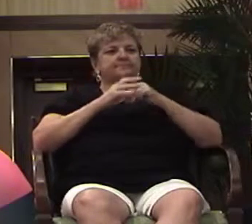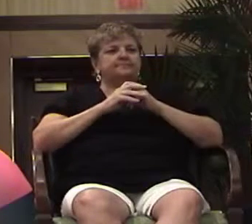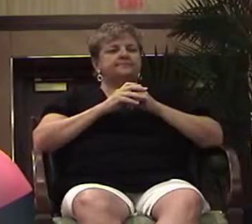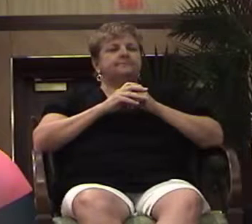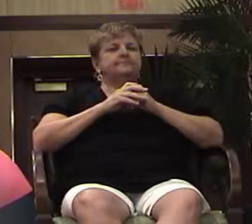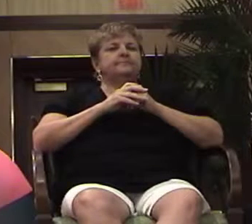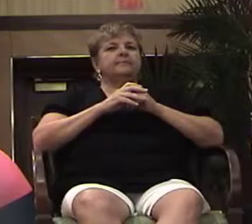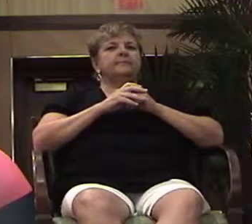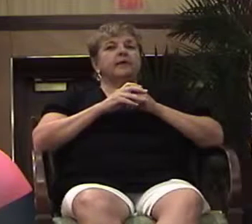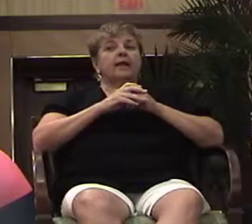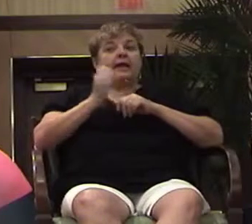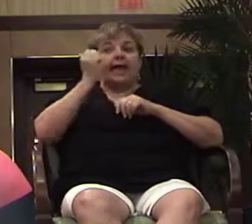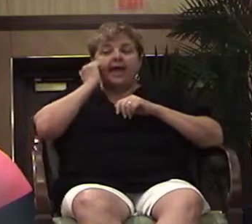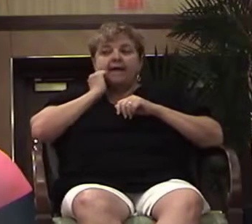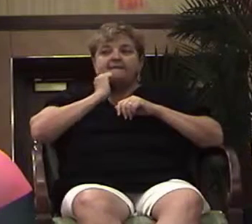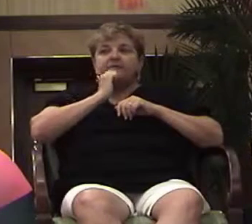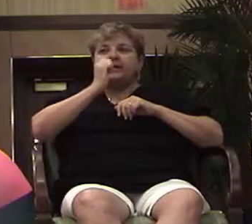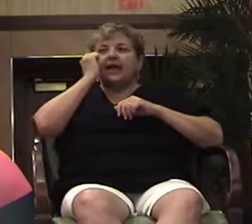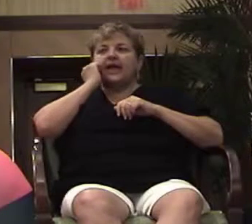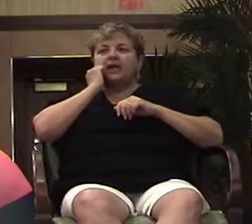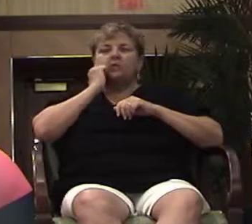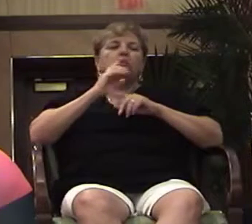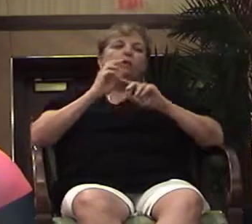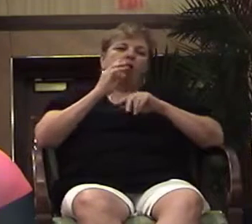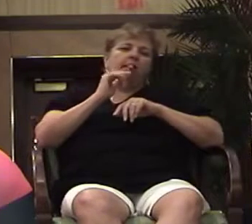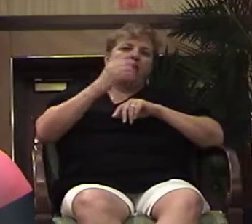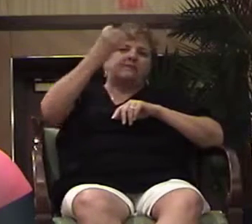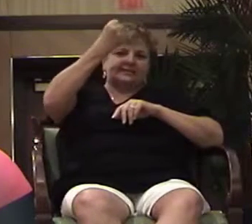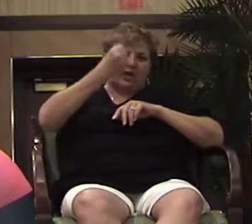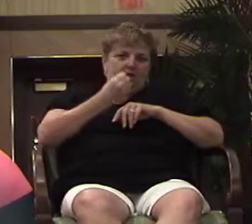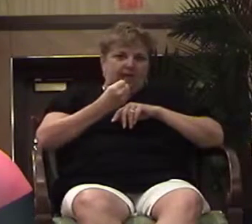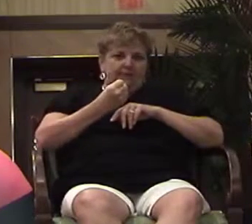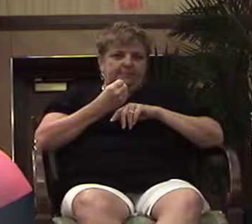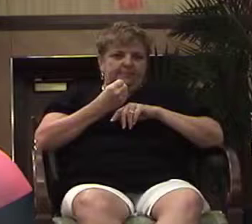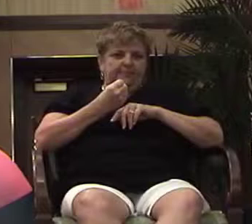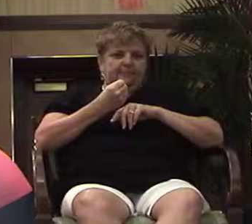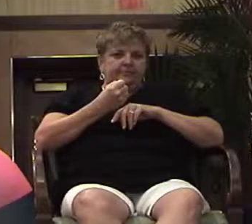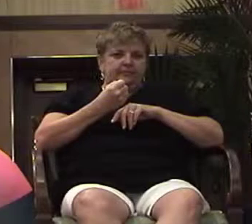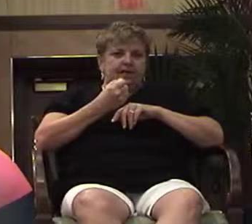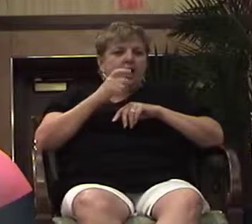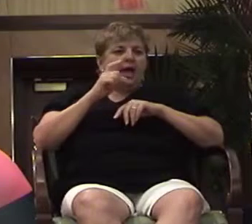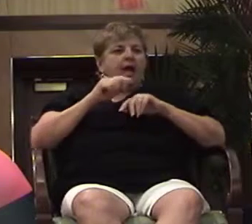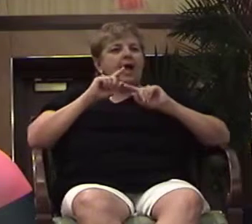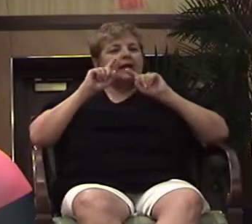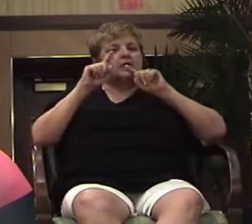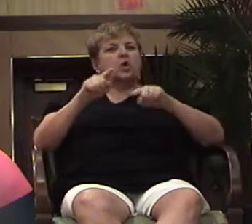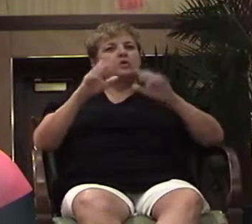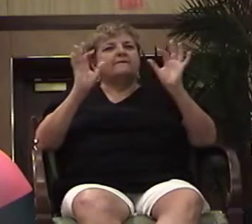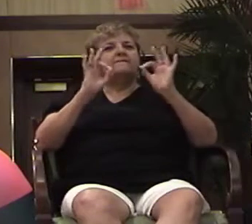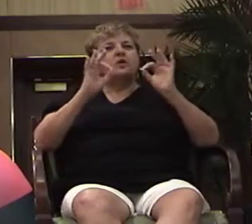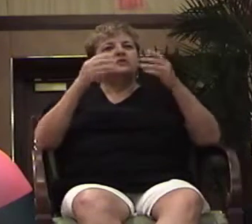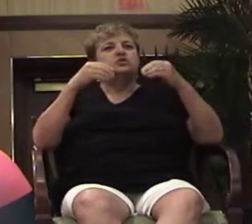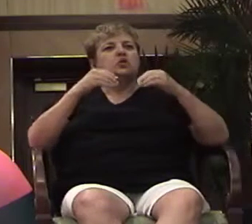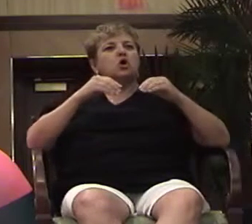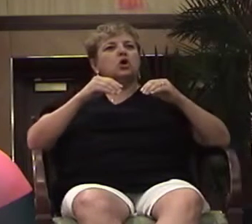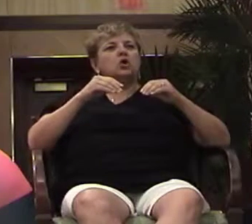So every day, or every Saturday, I would have to go up to the furniture store and get the $5